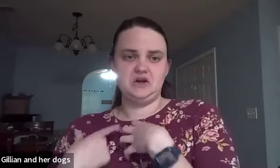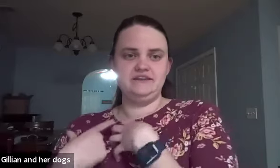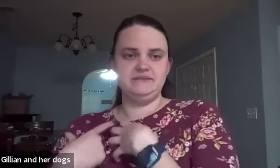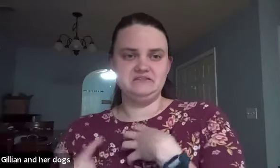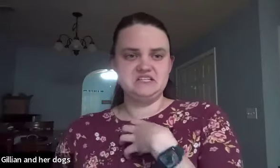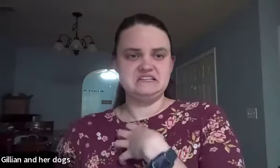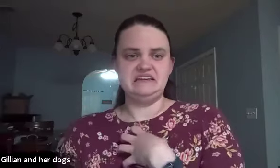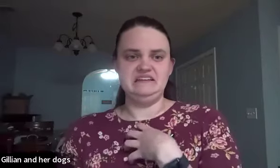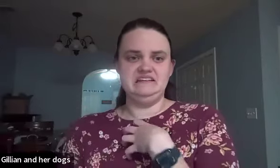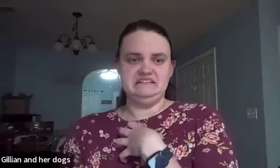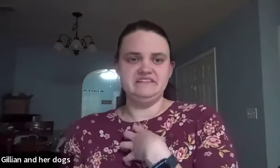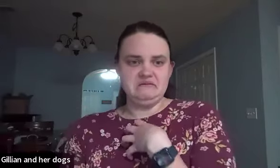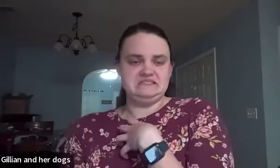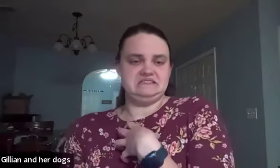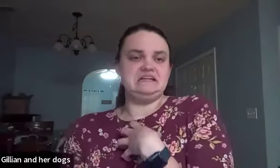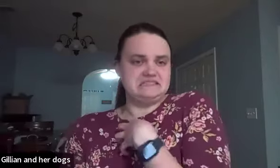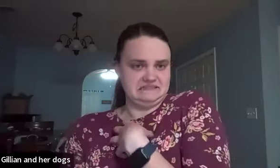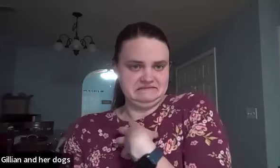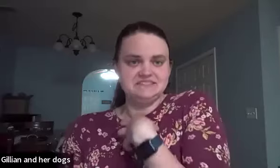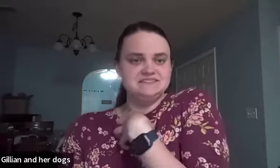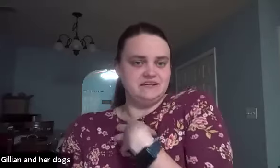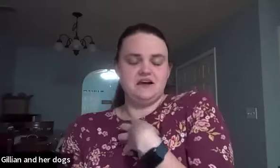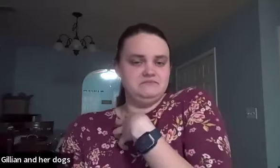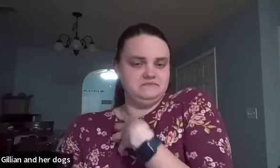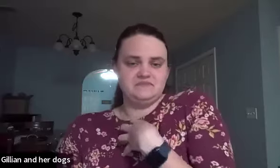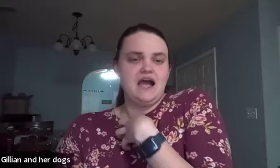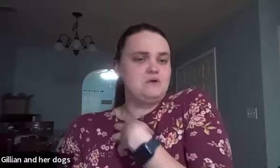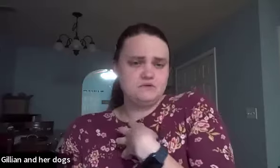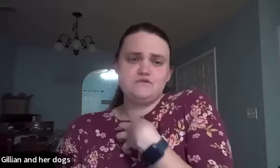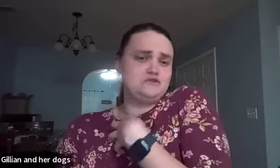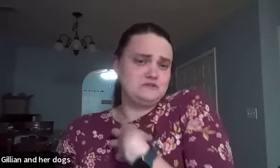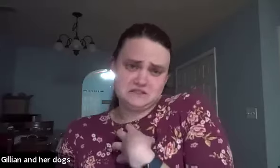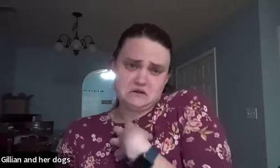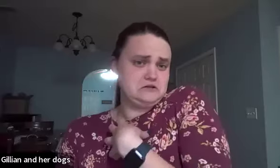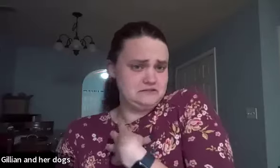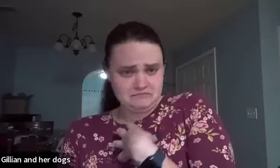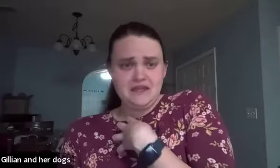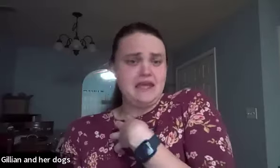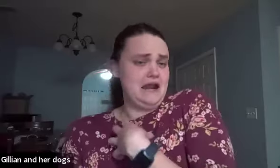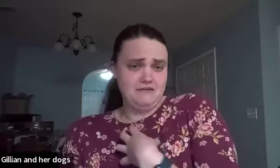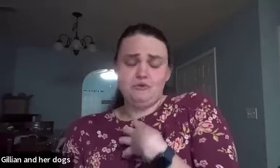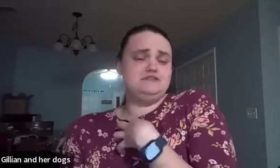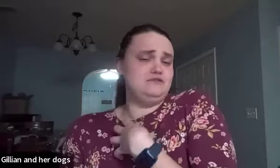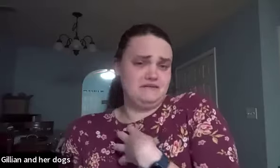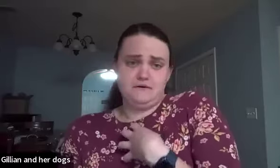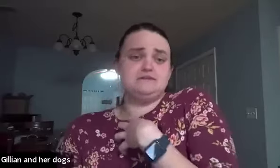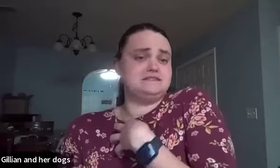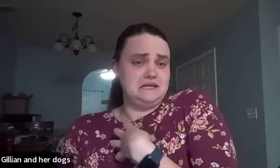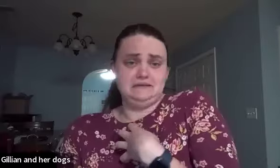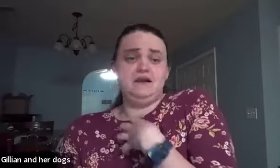here in the middle of your chest, like, oh, that was disgusting. Um, I work with 4th through 6th graders, and I have boys who think farts and